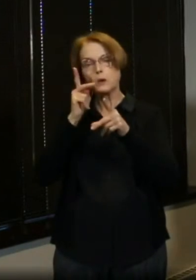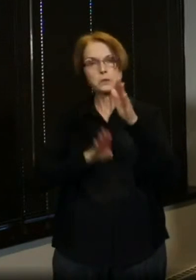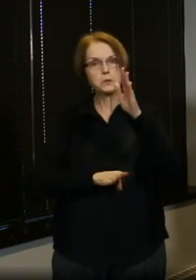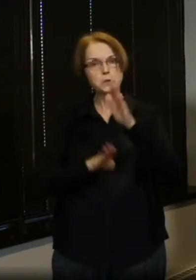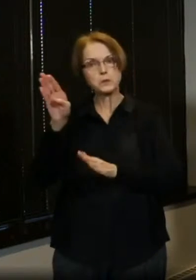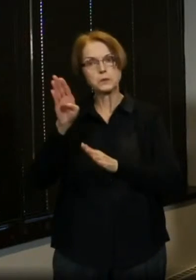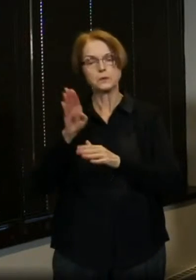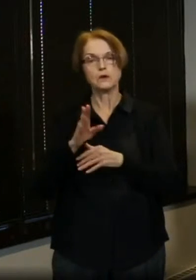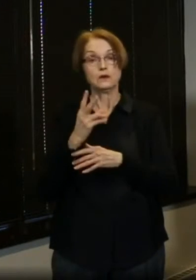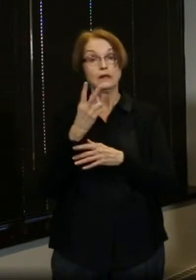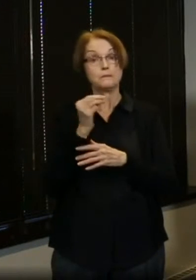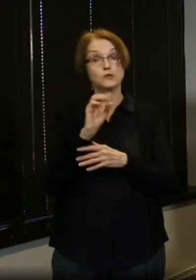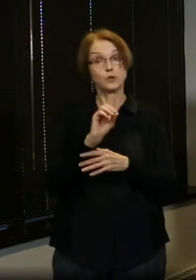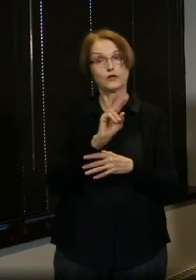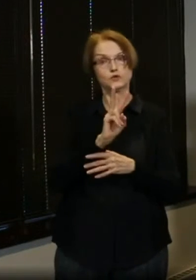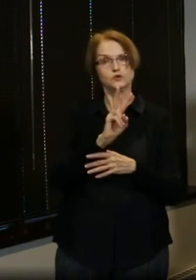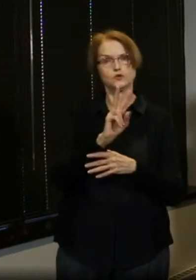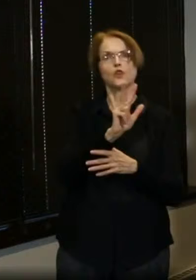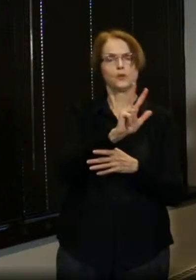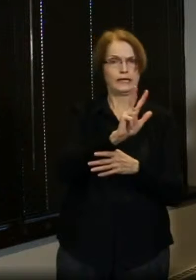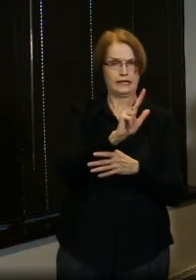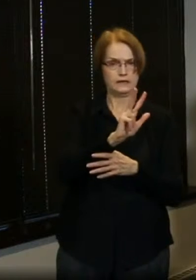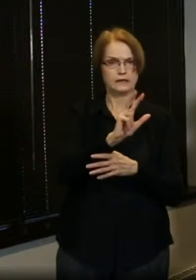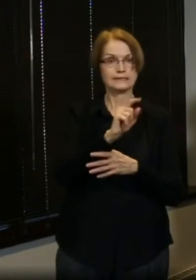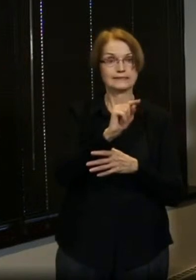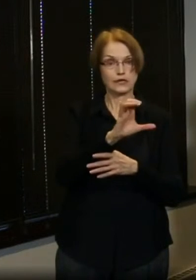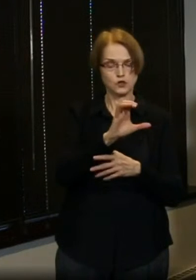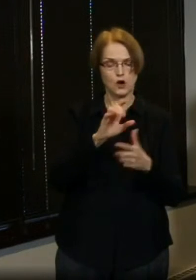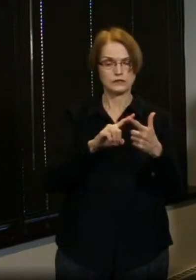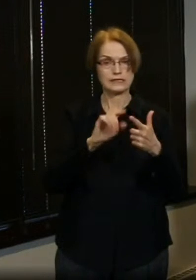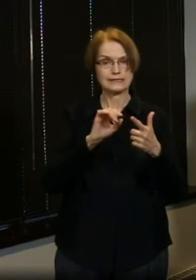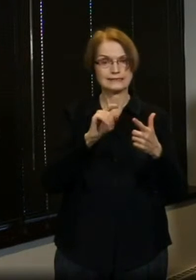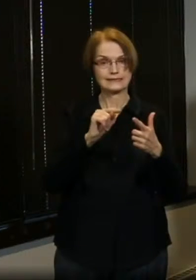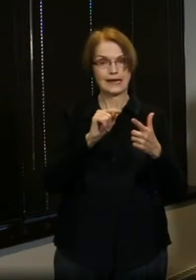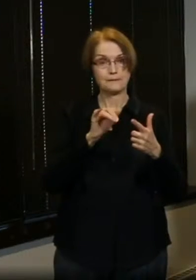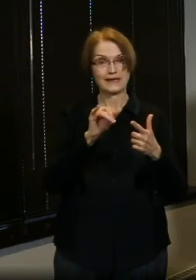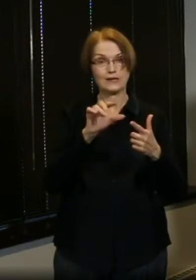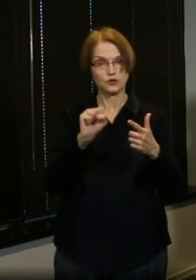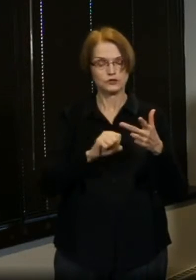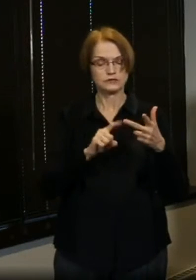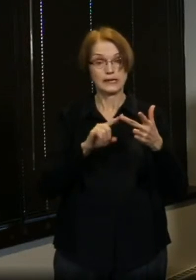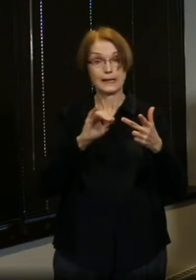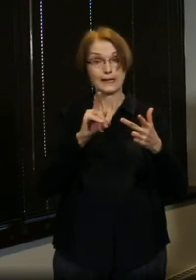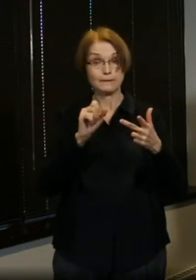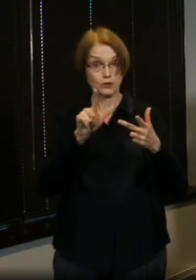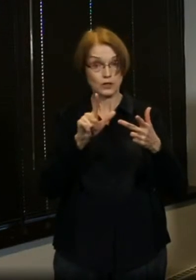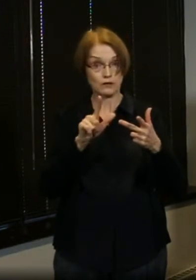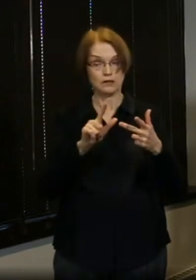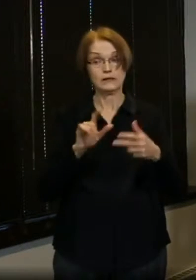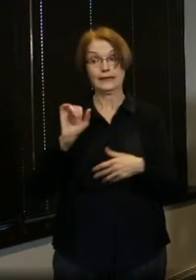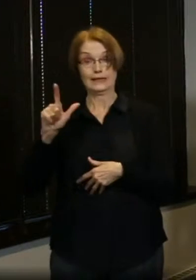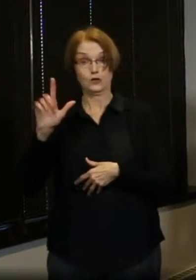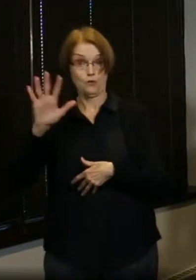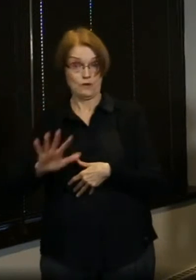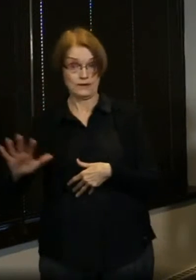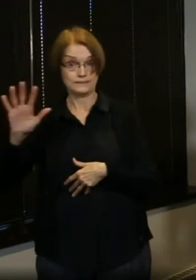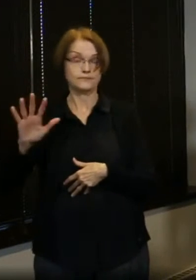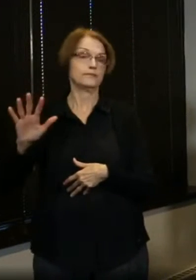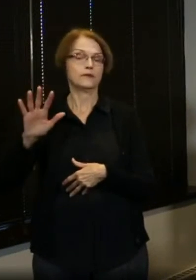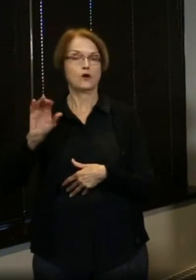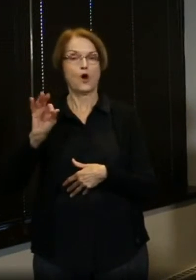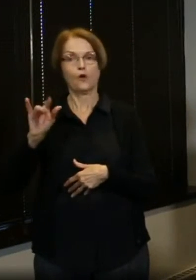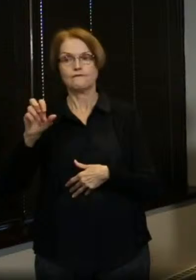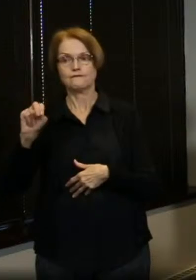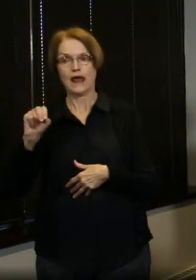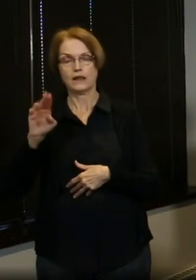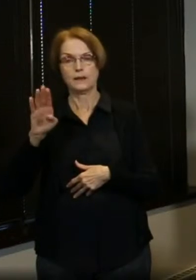2 on the Missouri side, or 3 on the Missouri side, were St. Charles, St. Peter's, and Imperial. And then on the Illinois side were